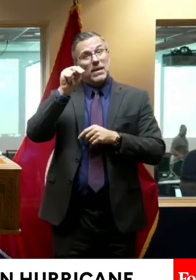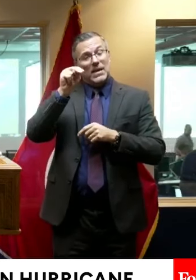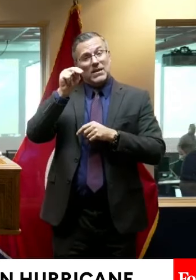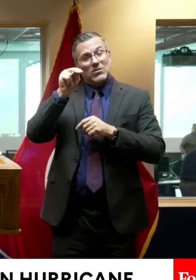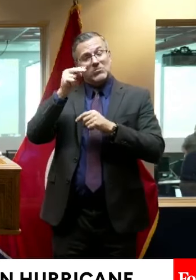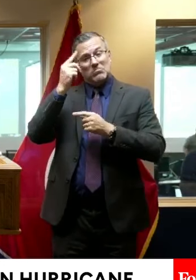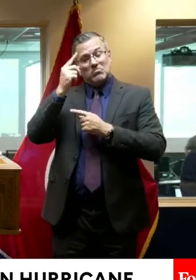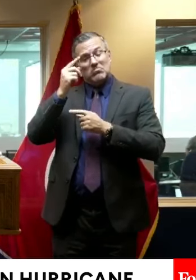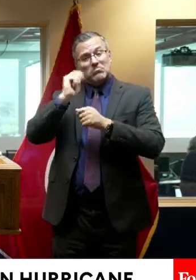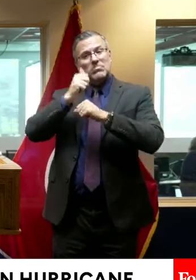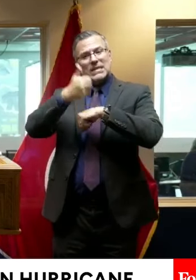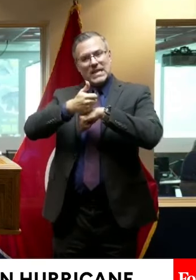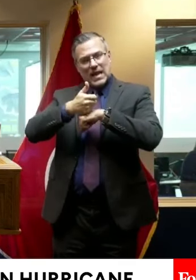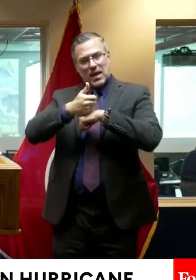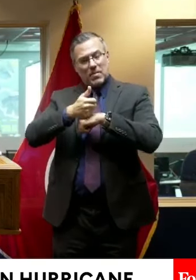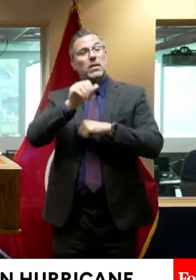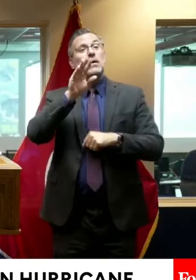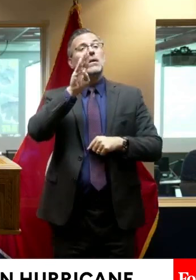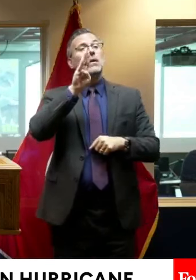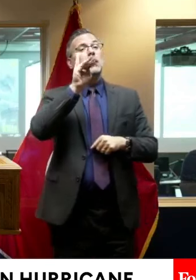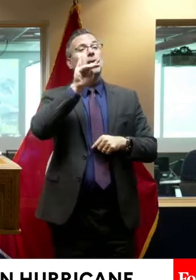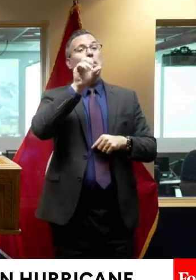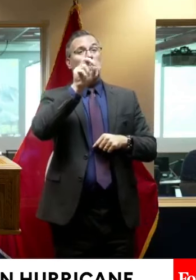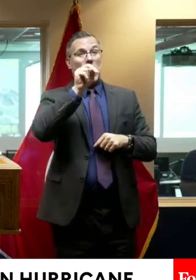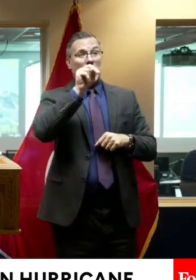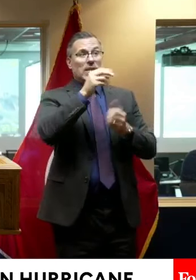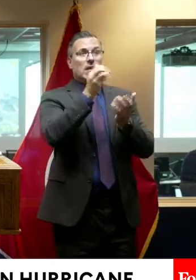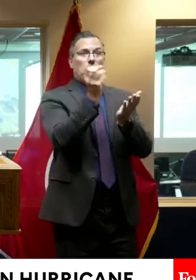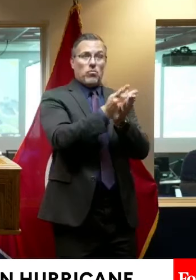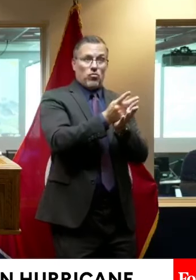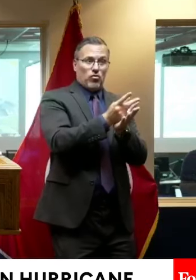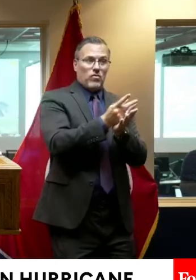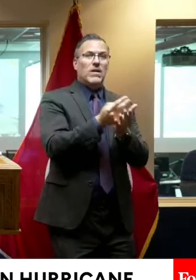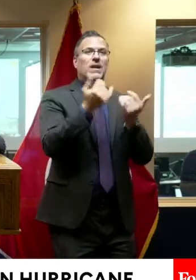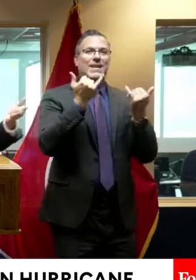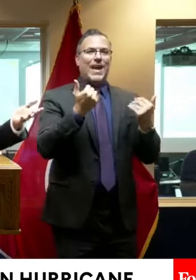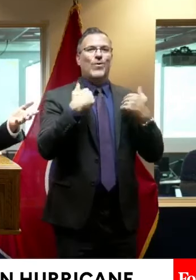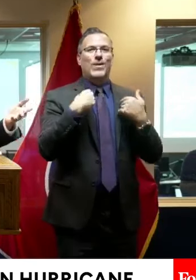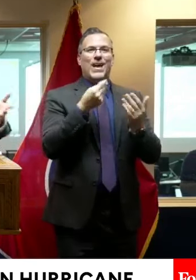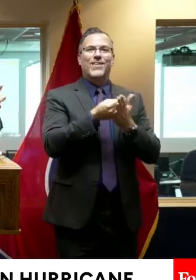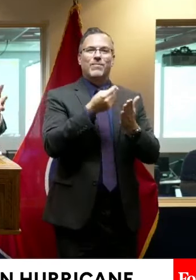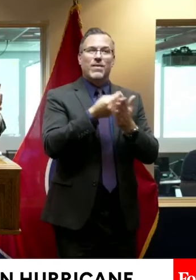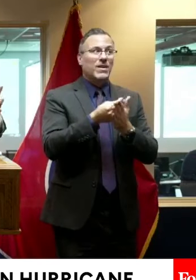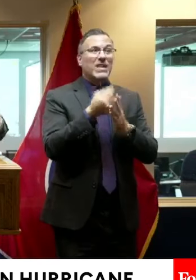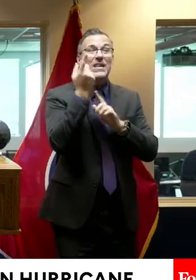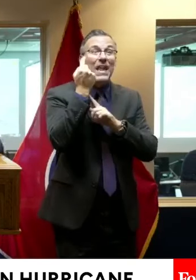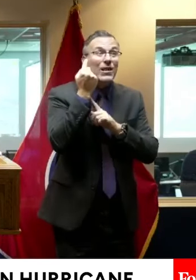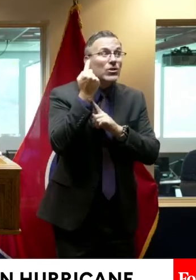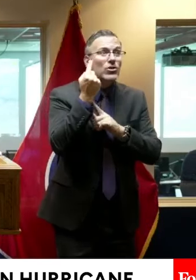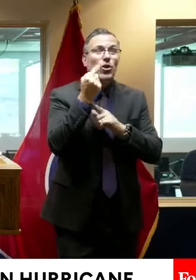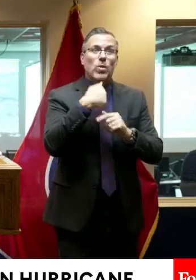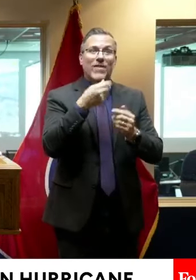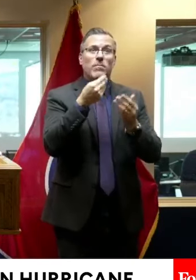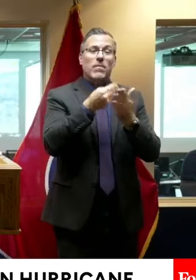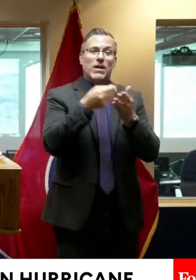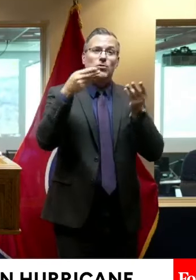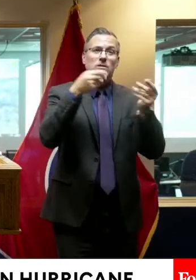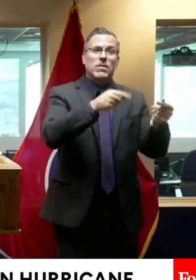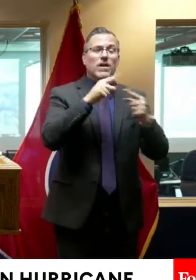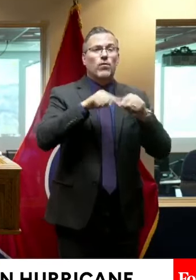And it has allowed us to have these dollars to spend last year, for example, on the diaper